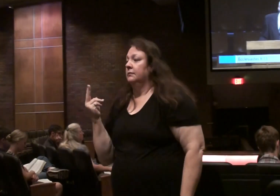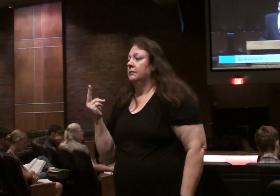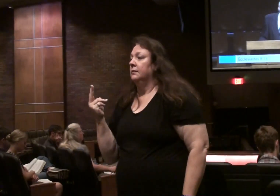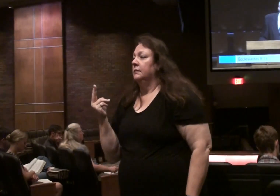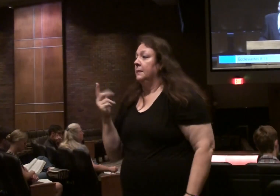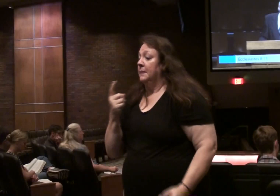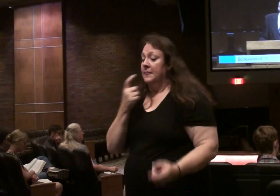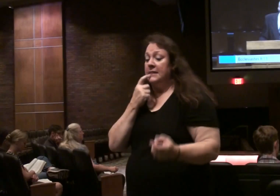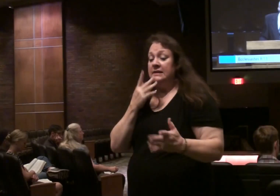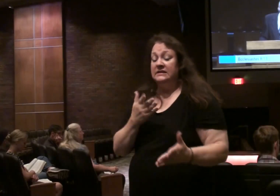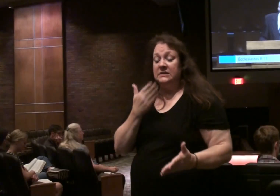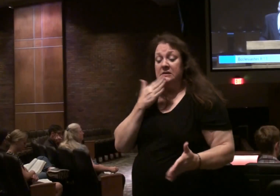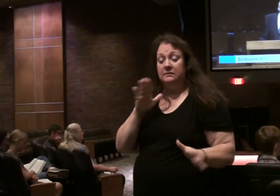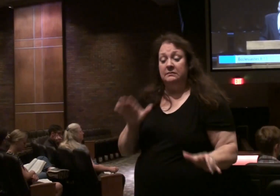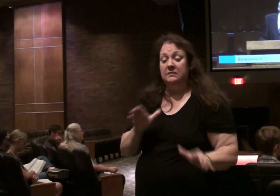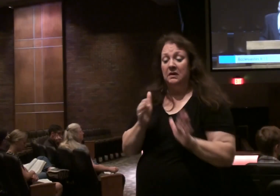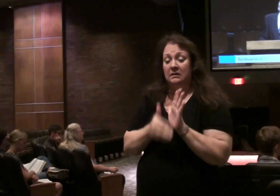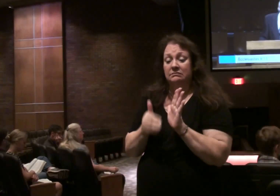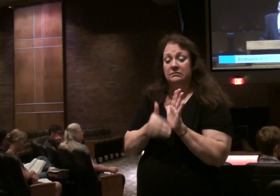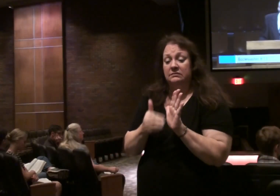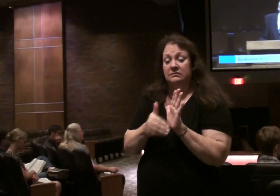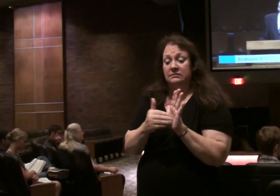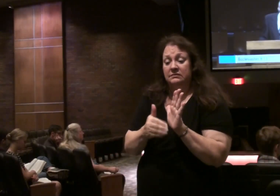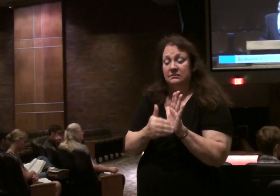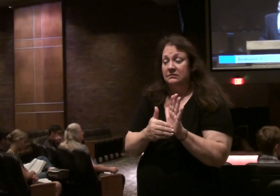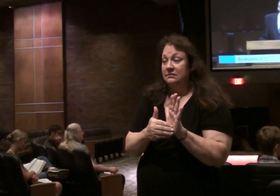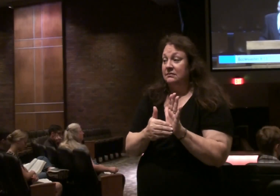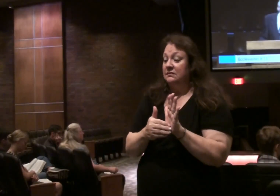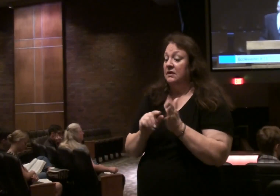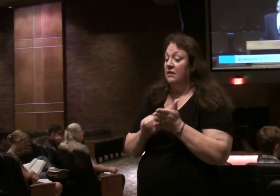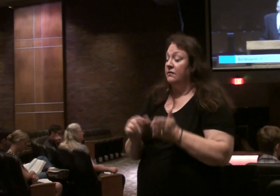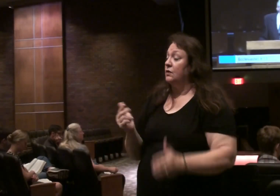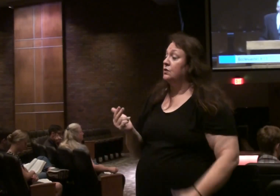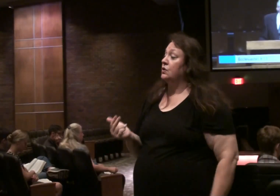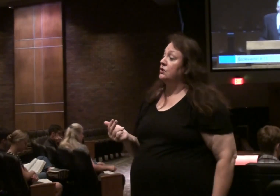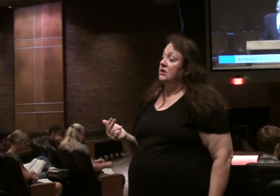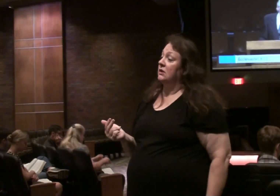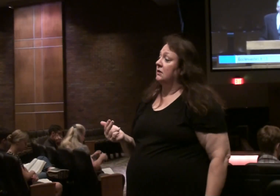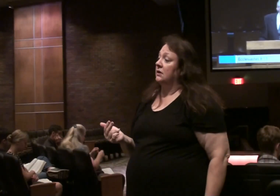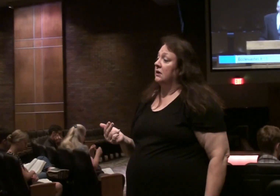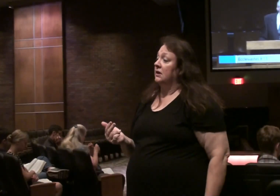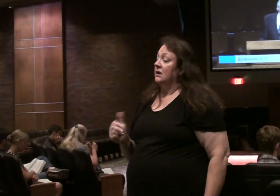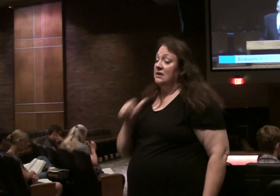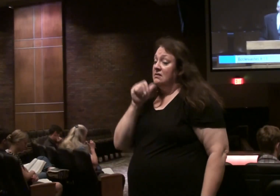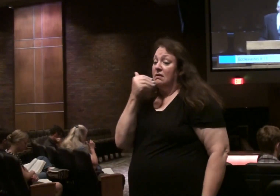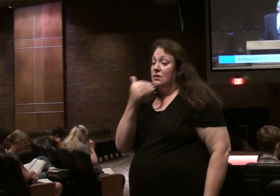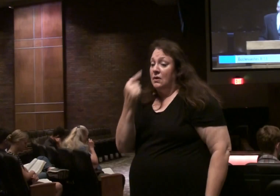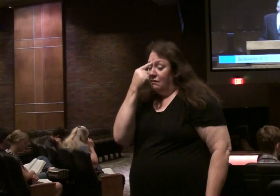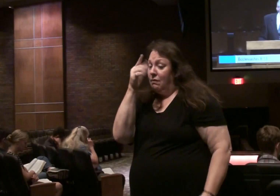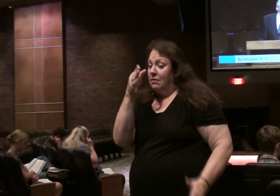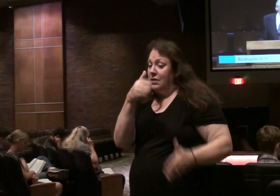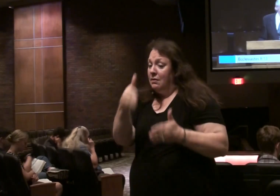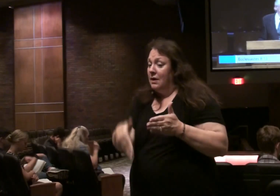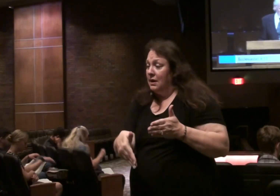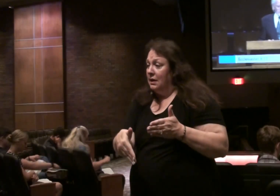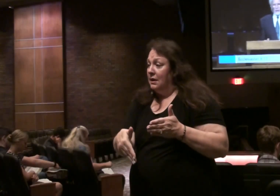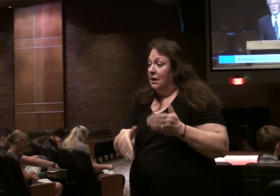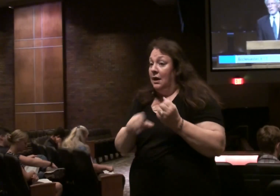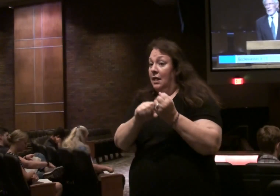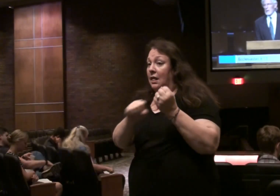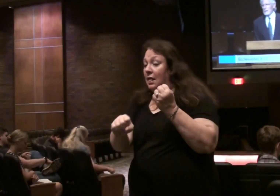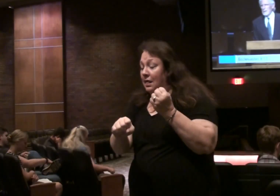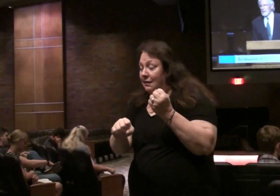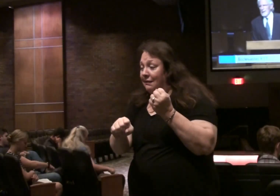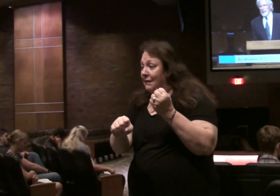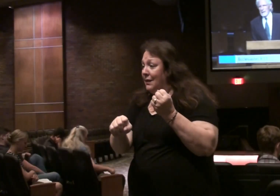although a sinner does evil many times and lengthen his life, verse 13, it will not be well for the evil man. He will not lengthen his days like